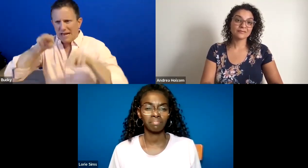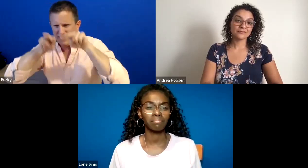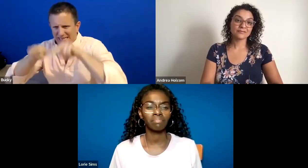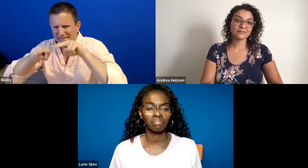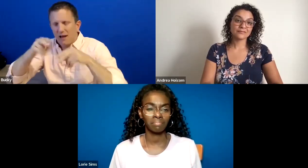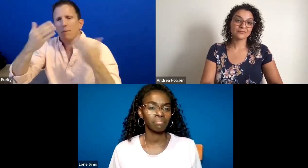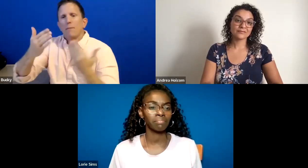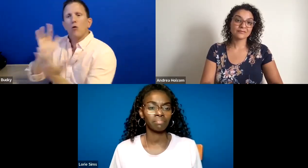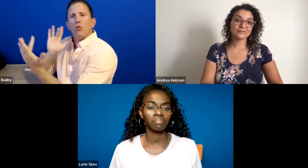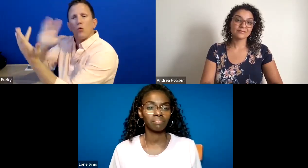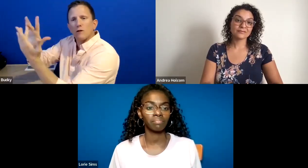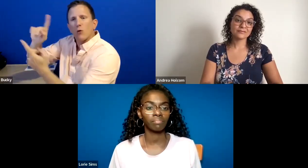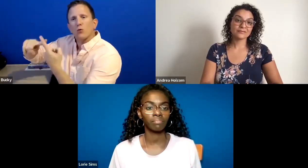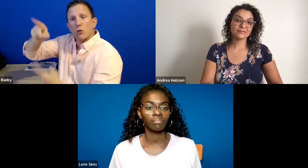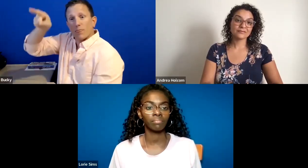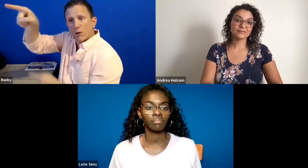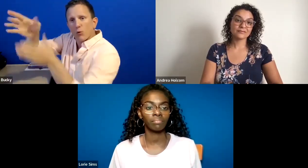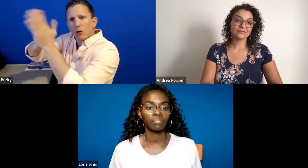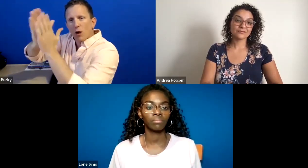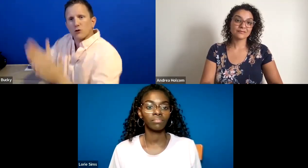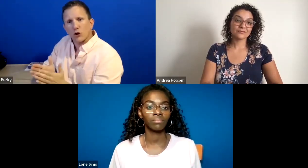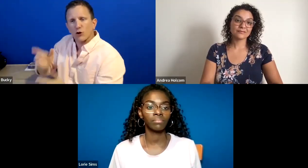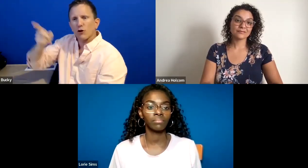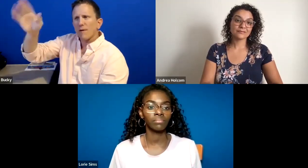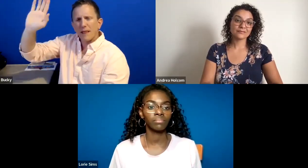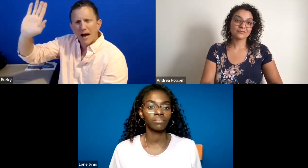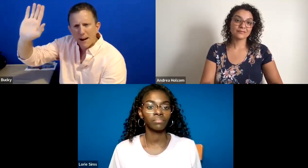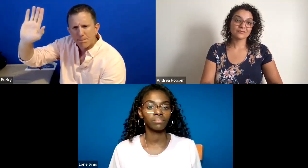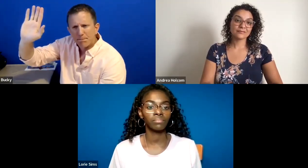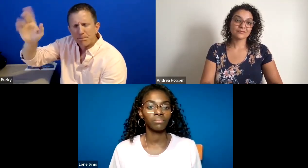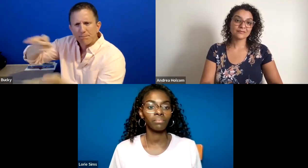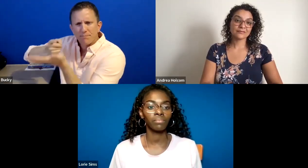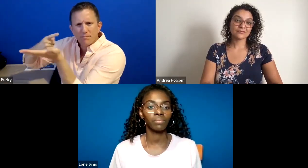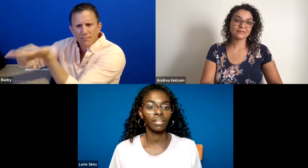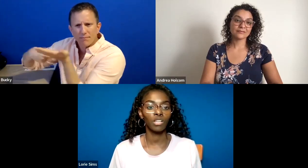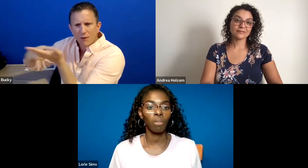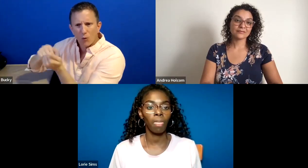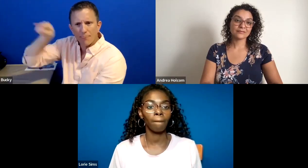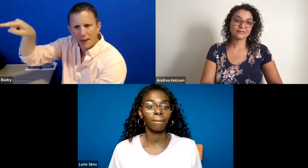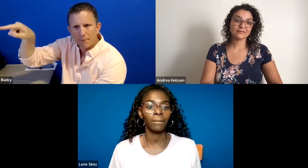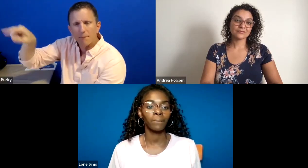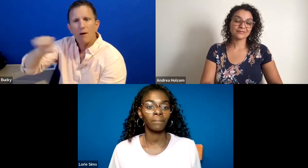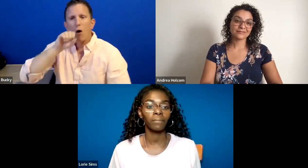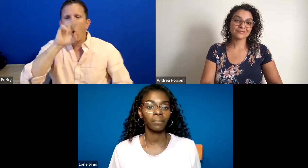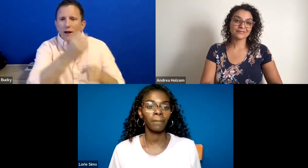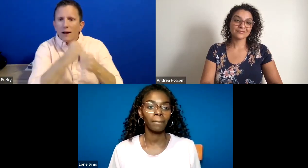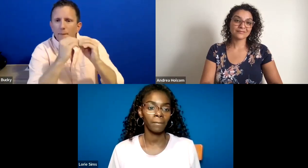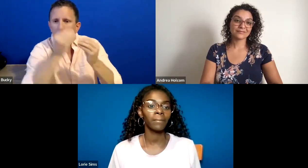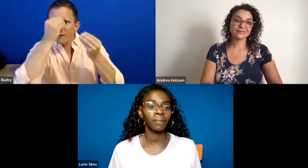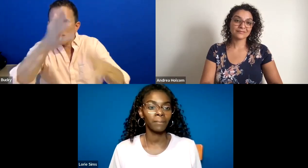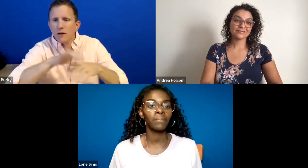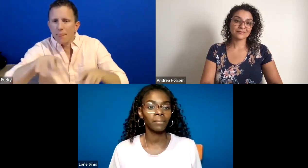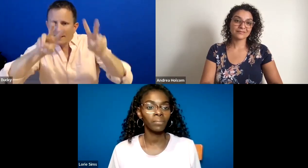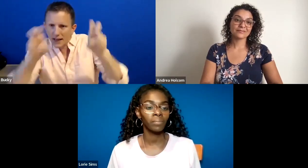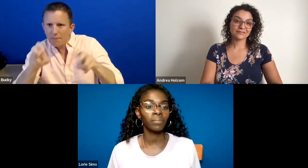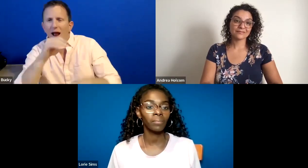editing something that I did not initially author. So perhaps we have an individual on staff who looks through the request